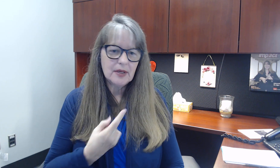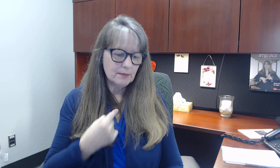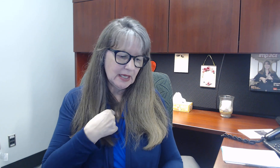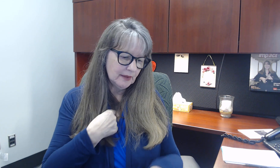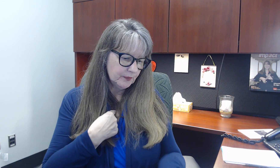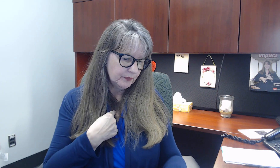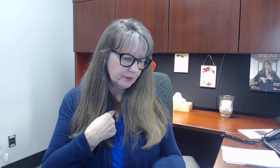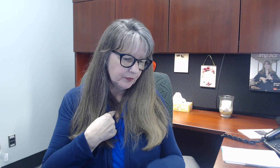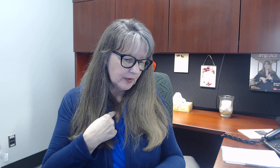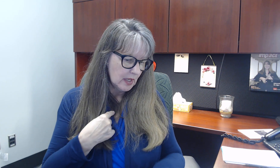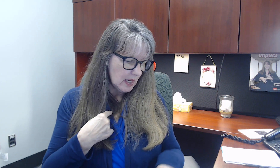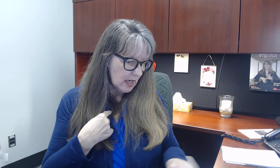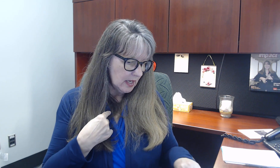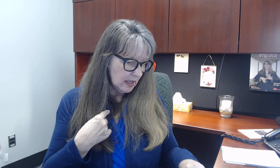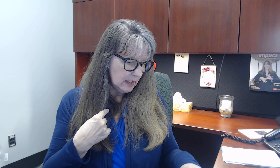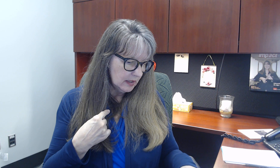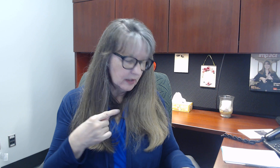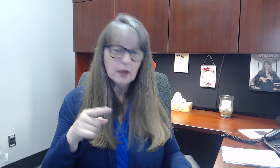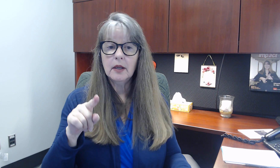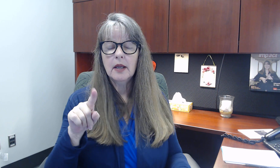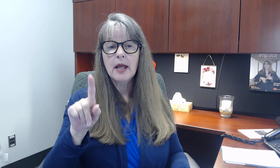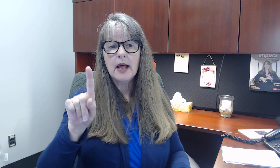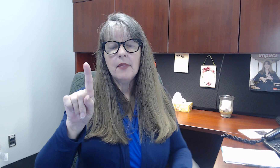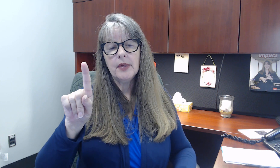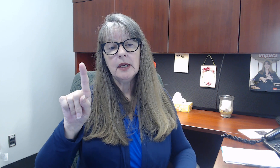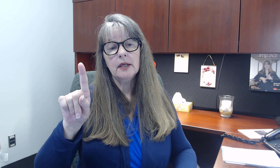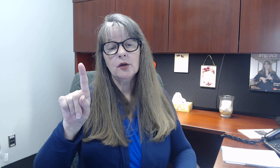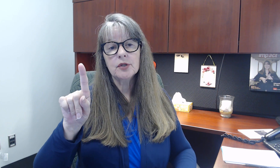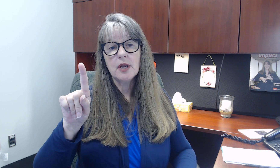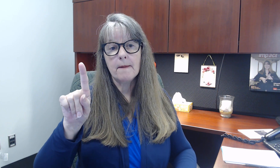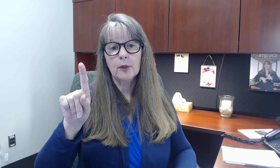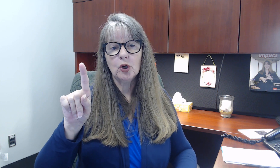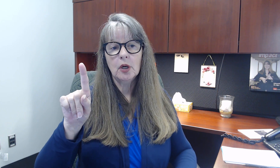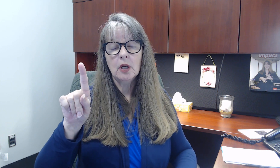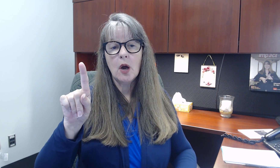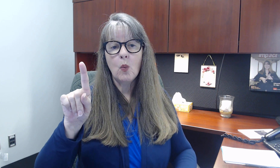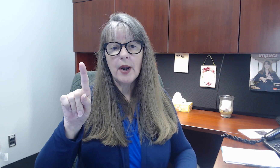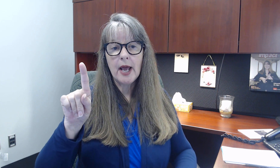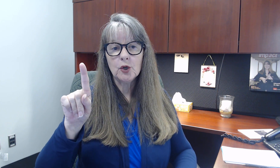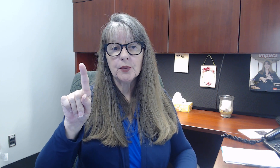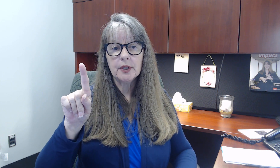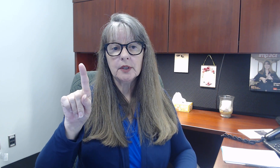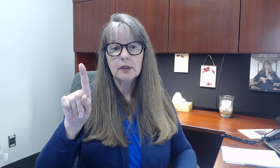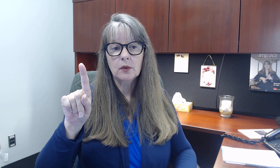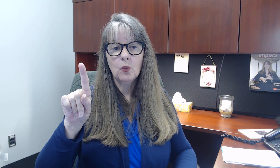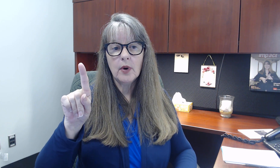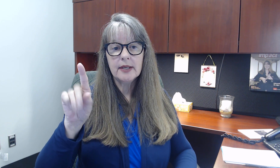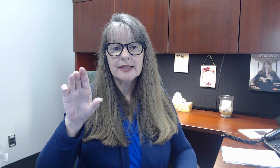me. And then here's a number, 100,